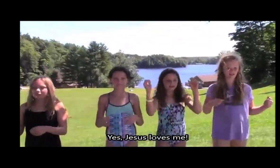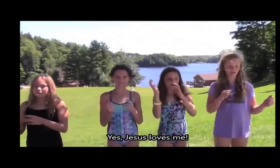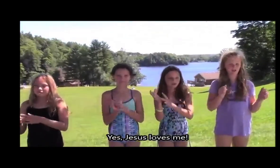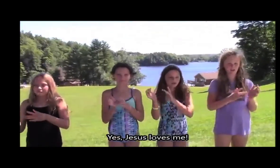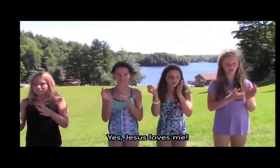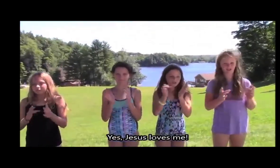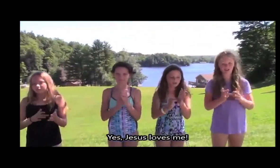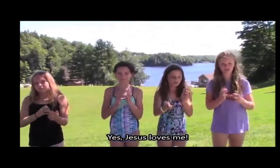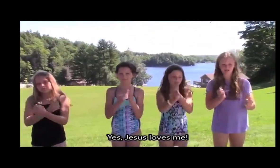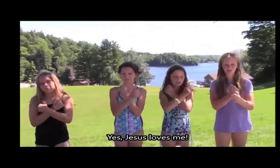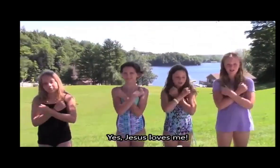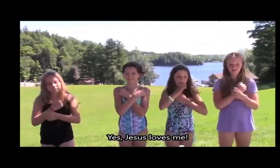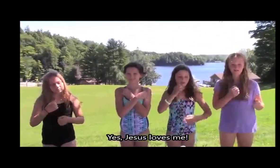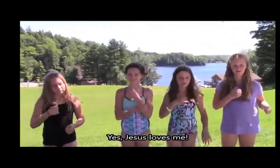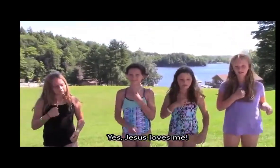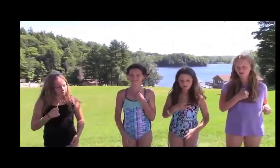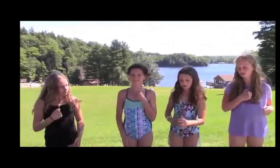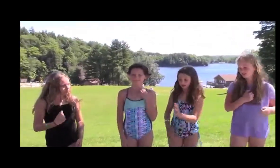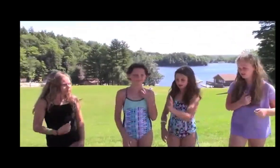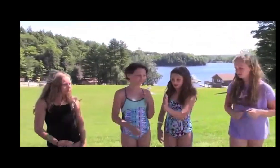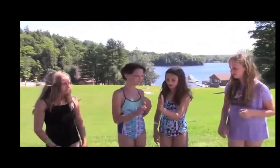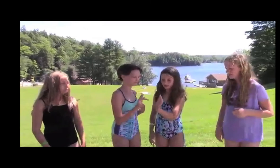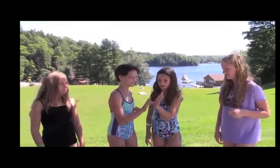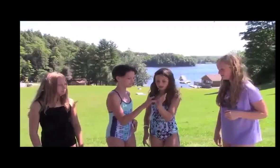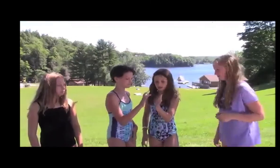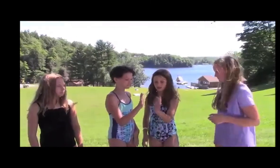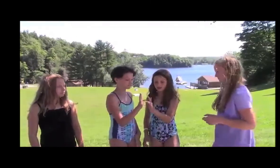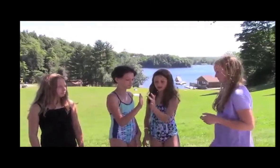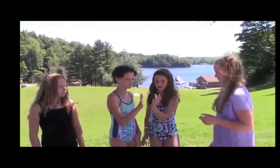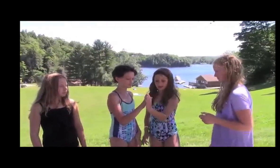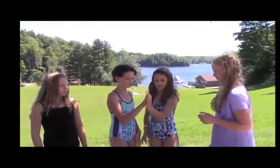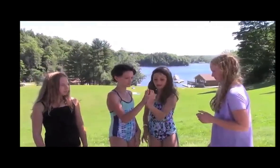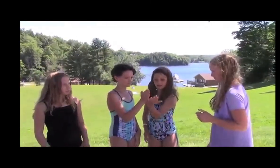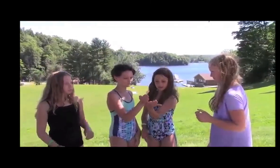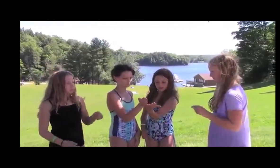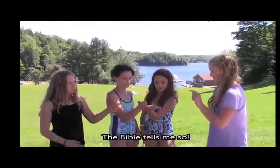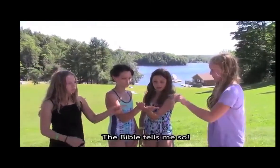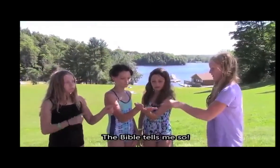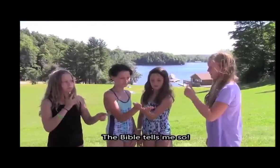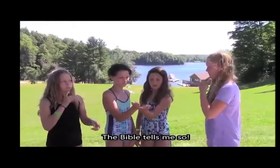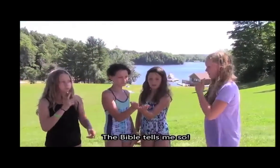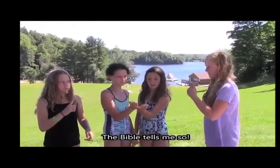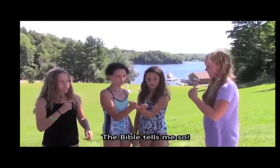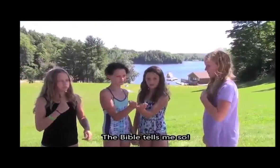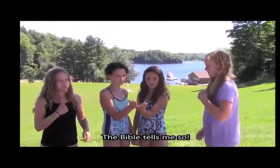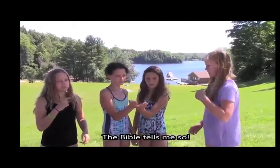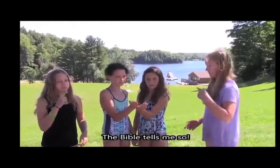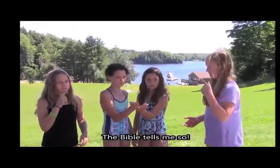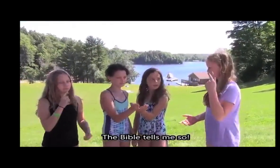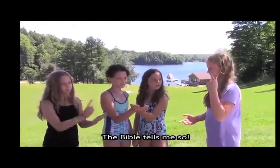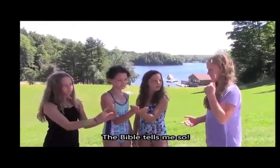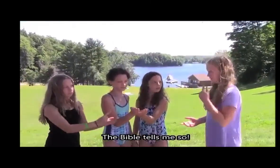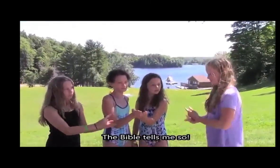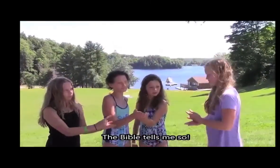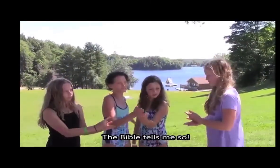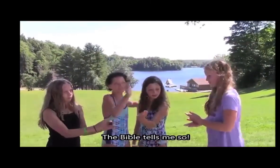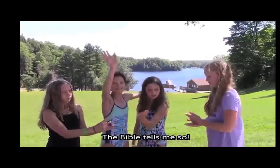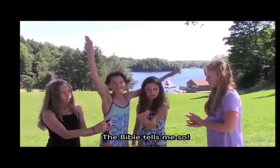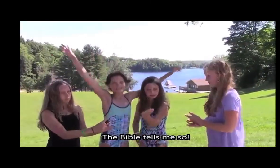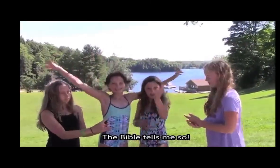Jesus loves me, he who died, heaven's gates to open wide. He will wash away my sin, let